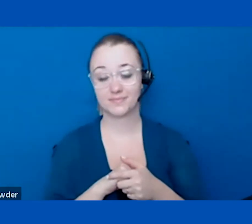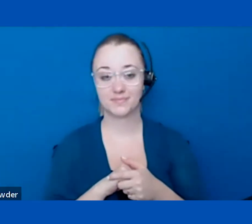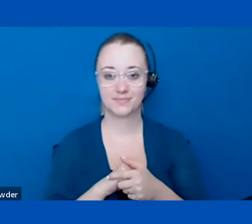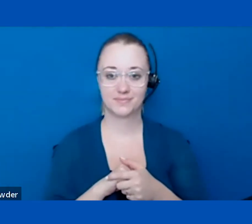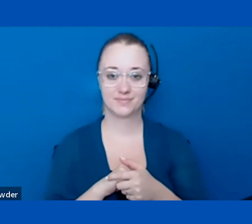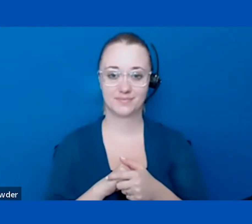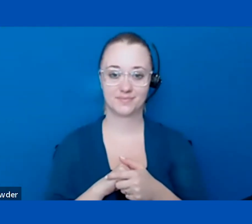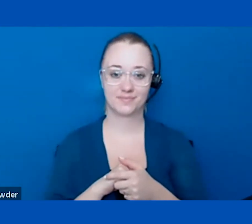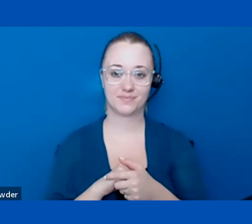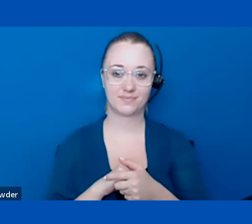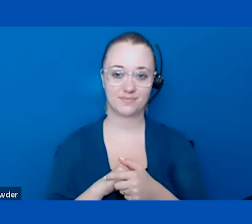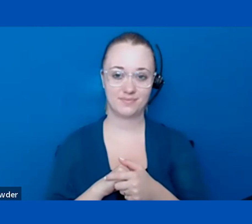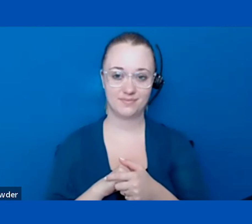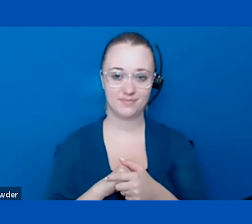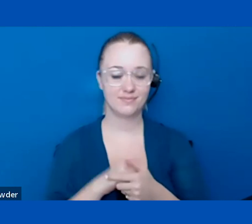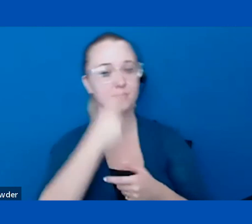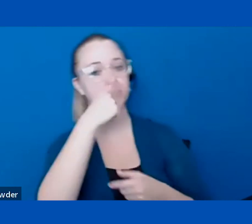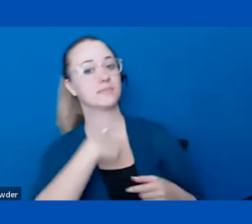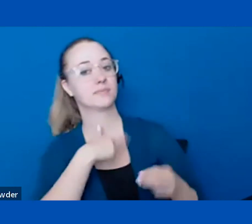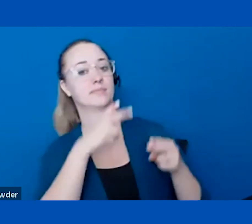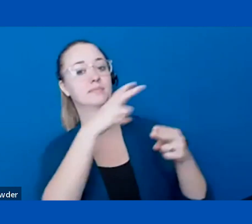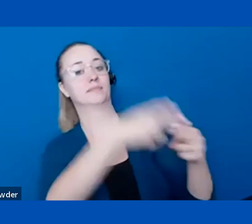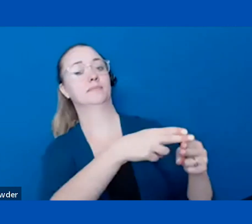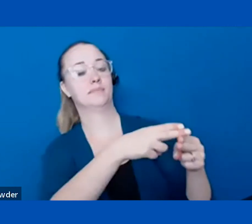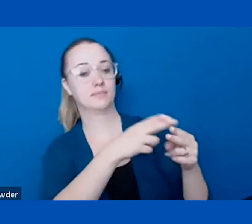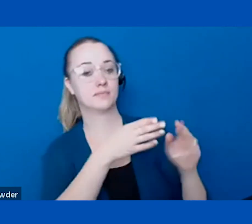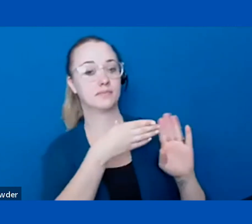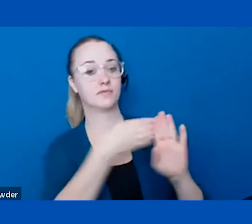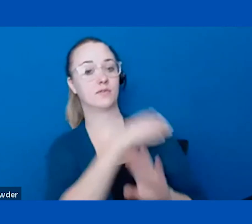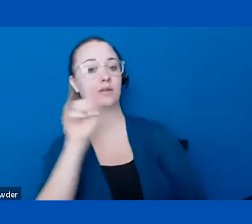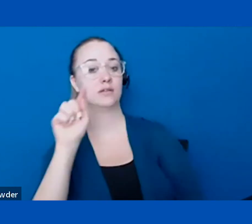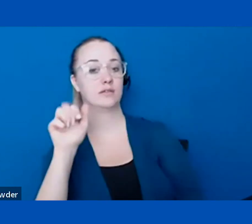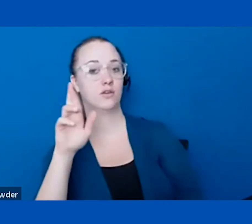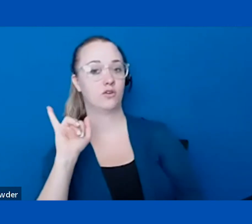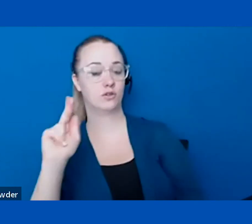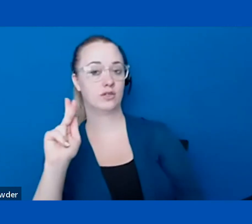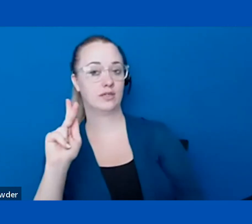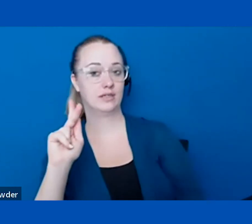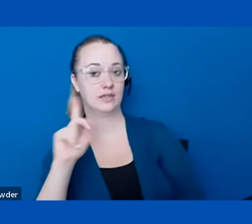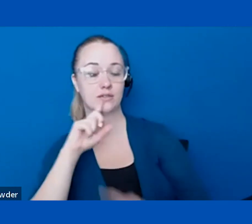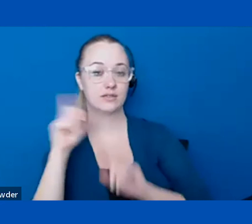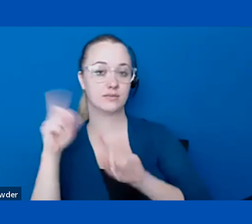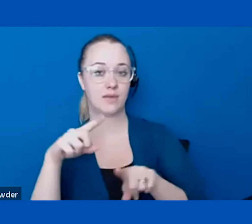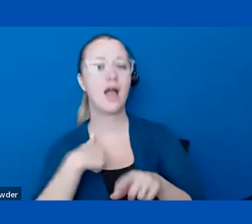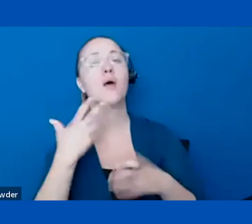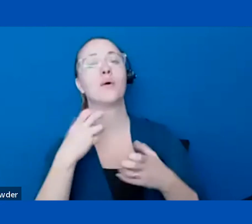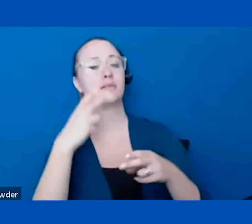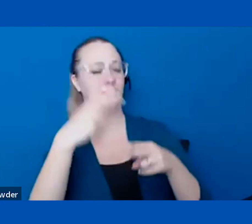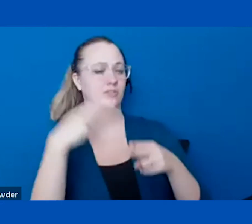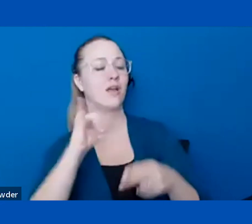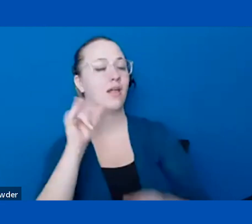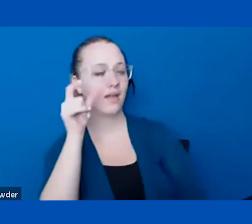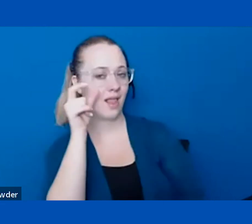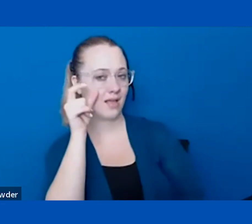Yeah, Can I mention one quick thing about that before Tariq replies? yeah. I wanted to mention the glasses particularly